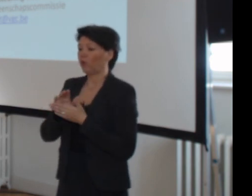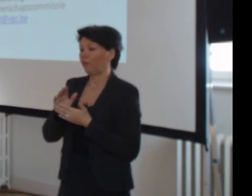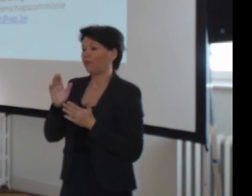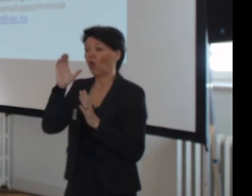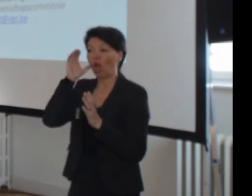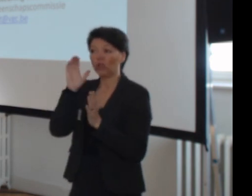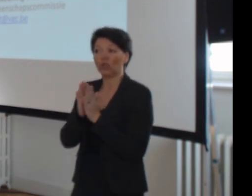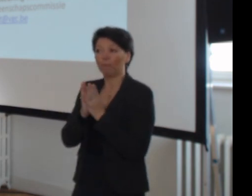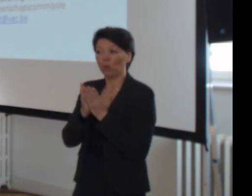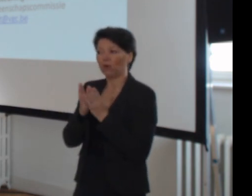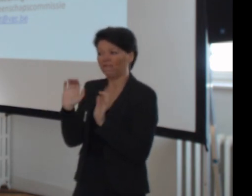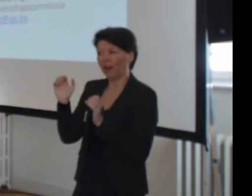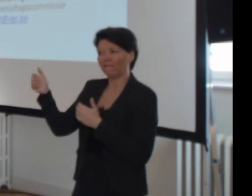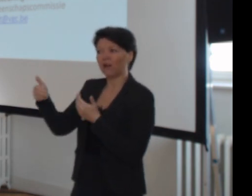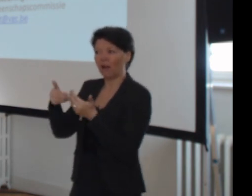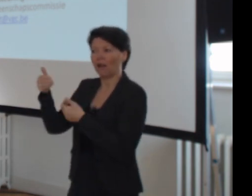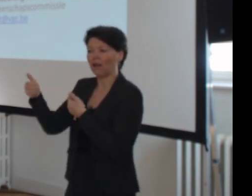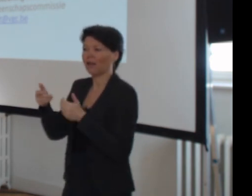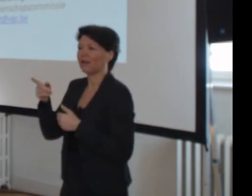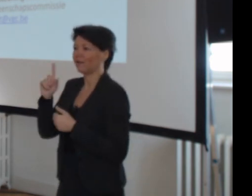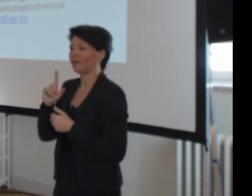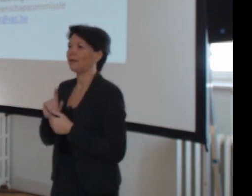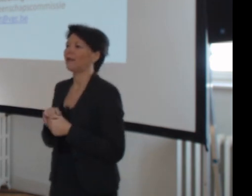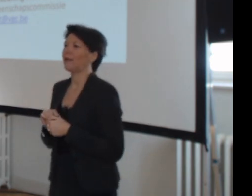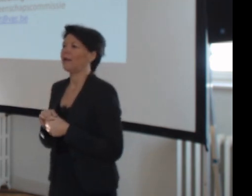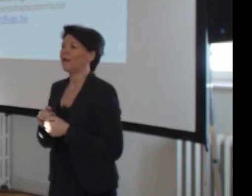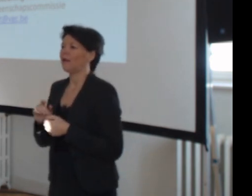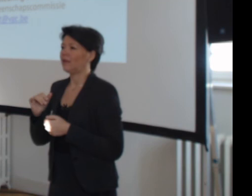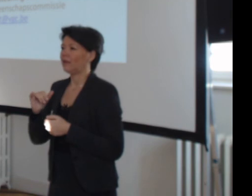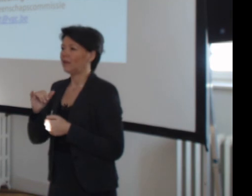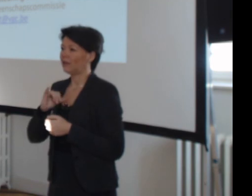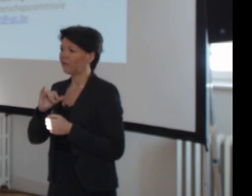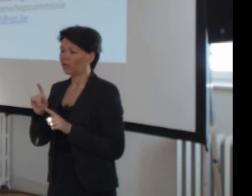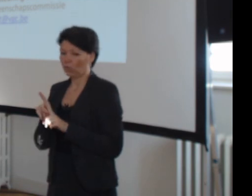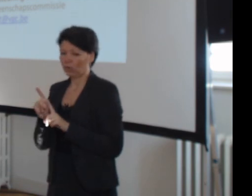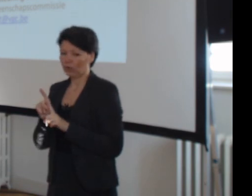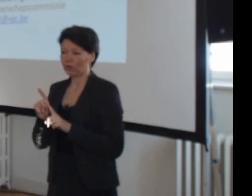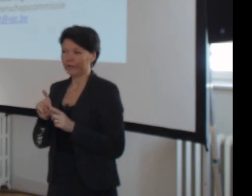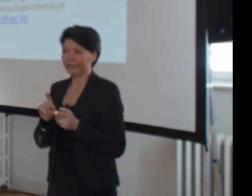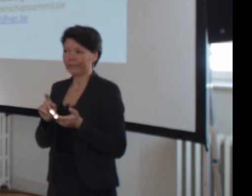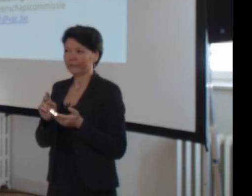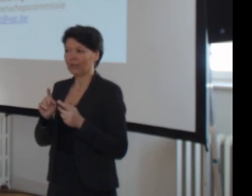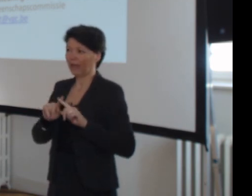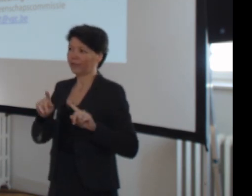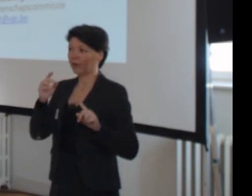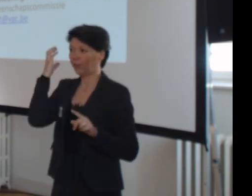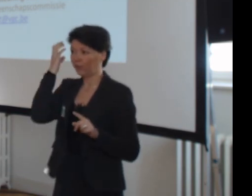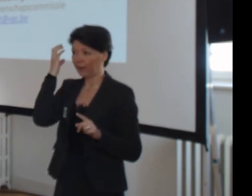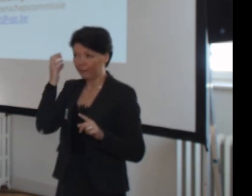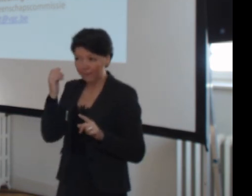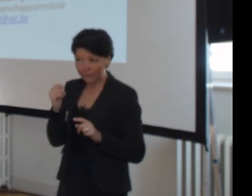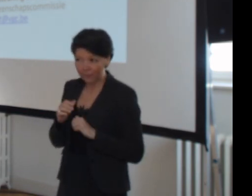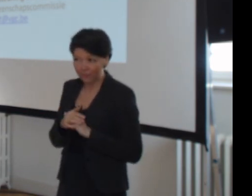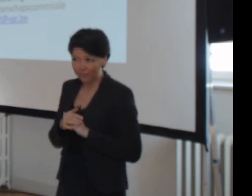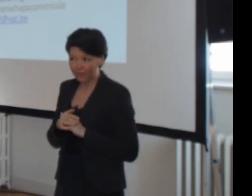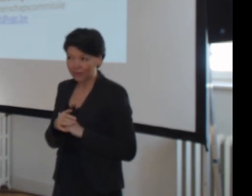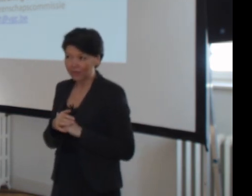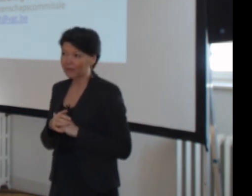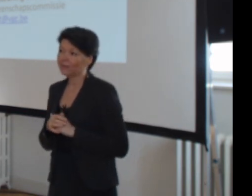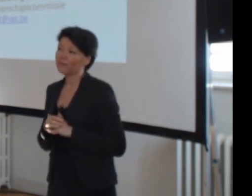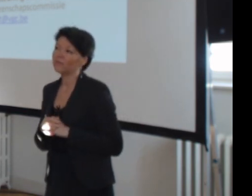Daisy. But there are also legal problems. As you know, probably that's also the case in other